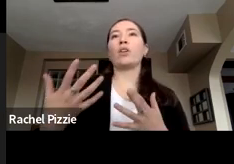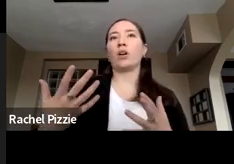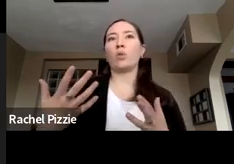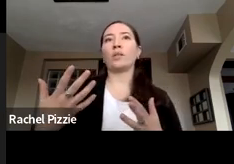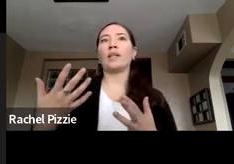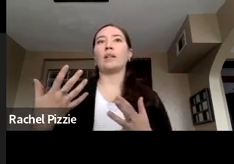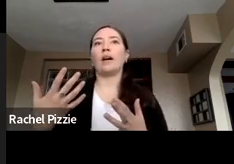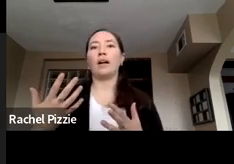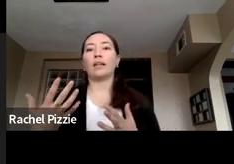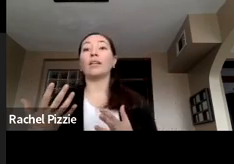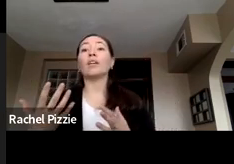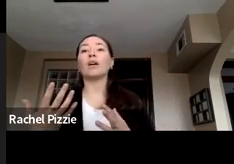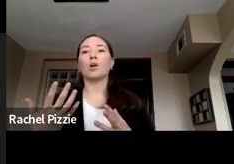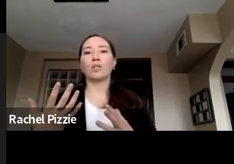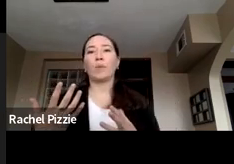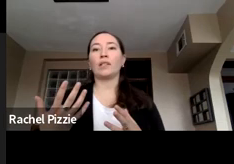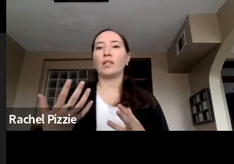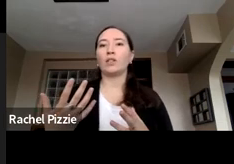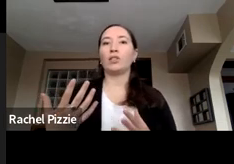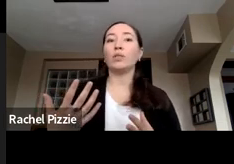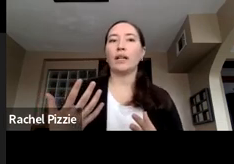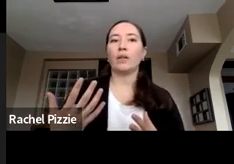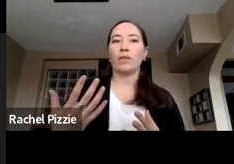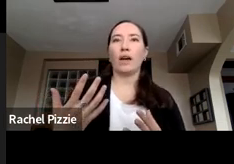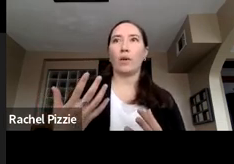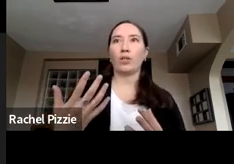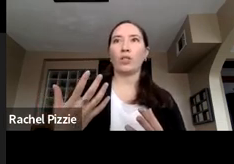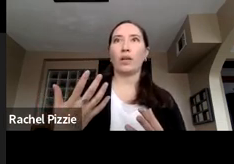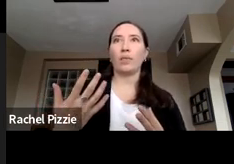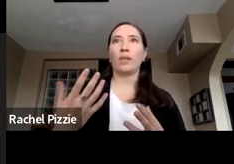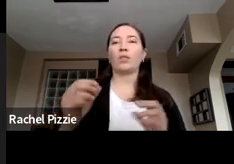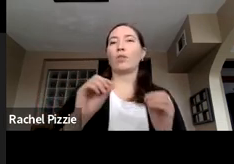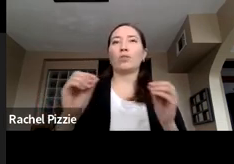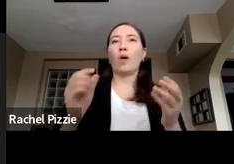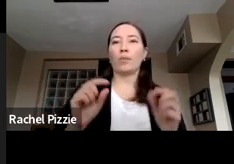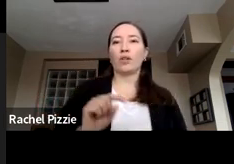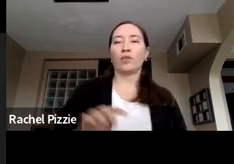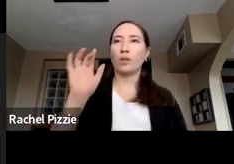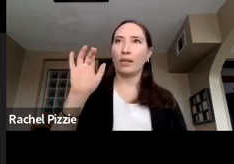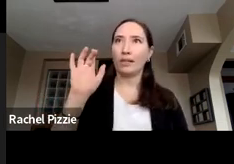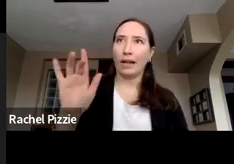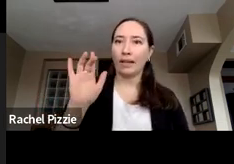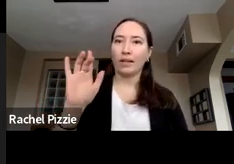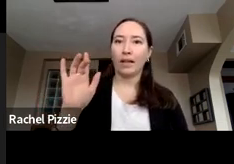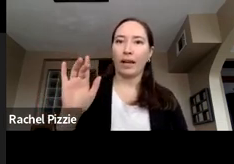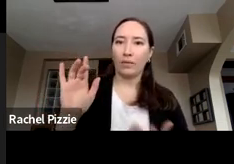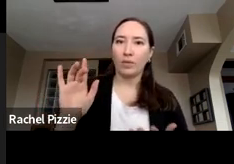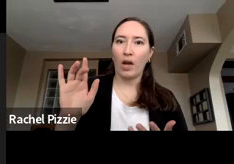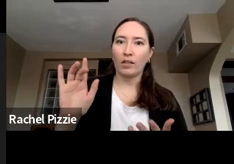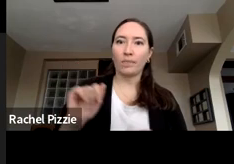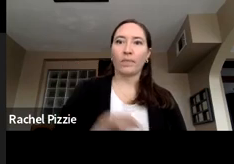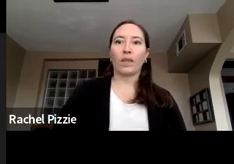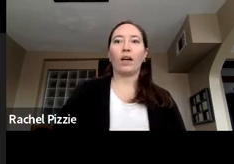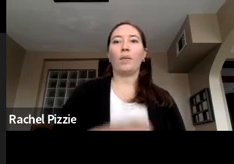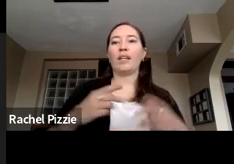people actually aren't going to be giving a response associated with that question type. So there's no option for somebody to like click and